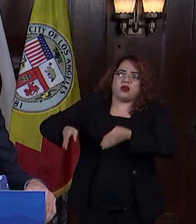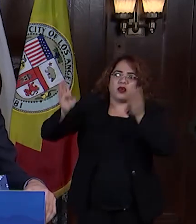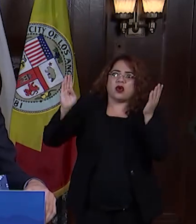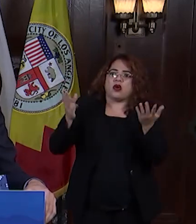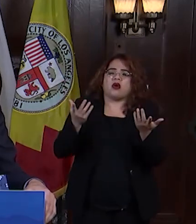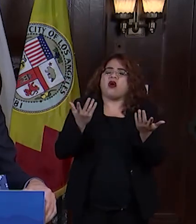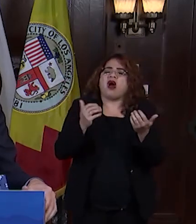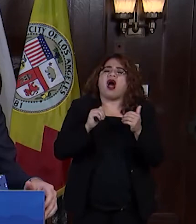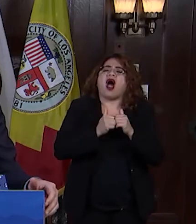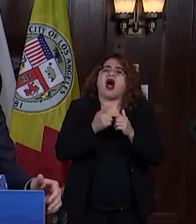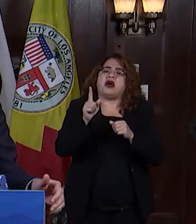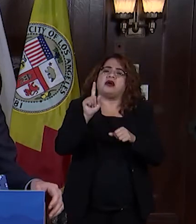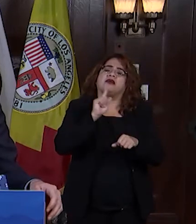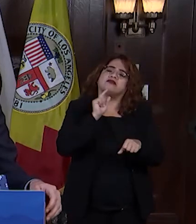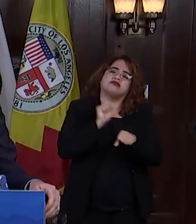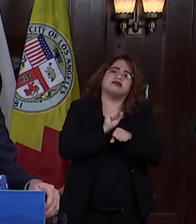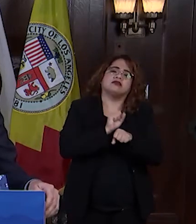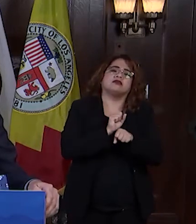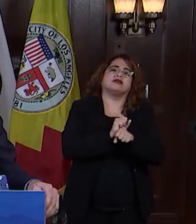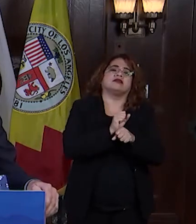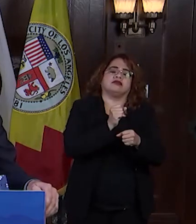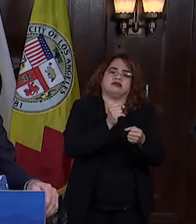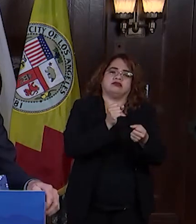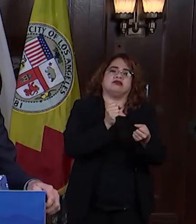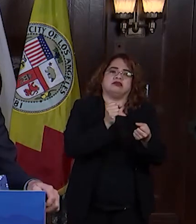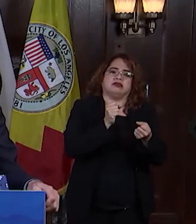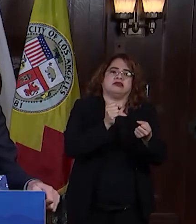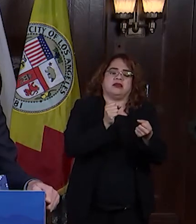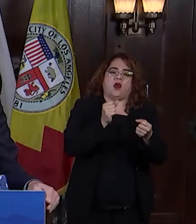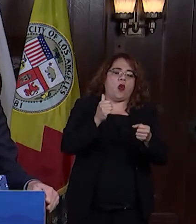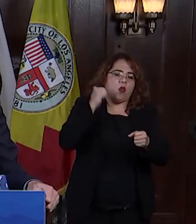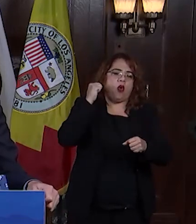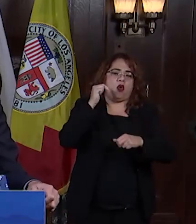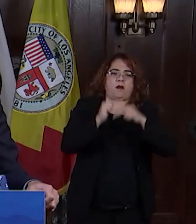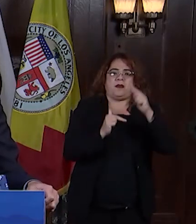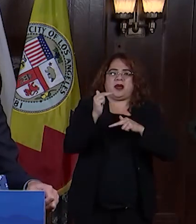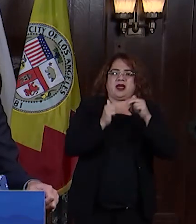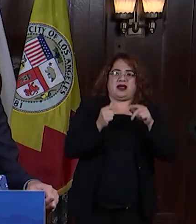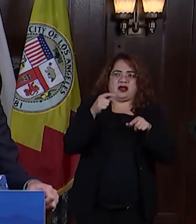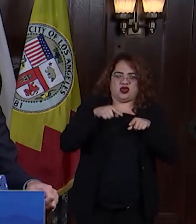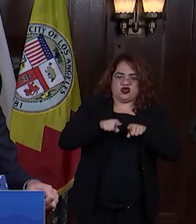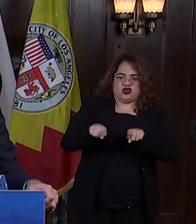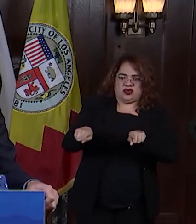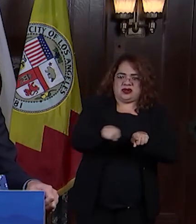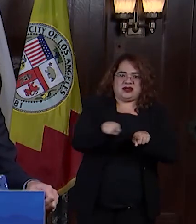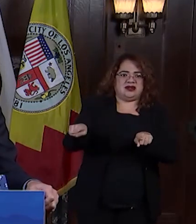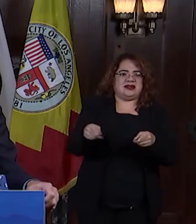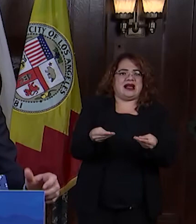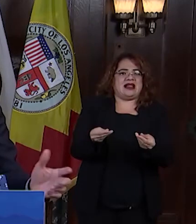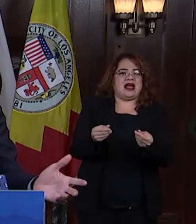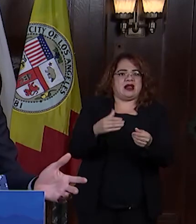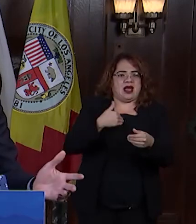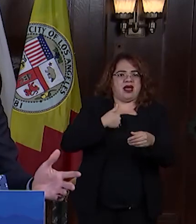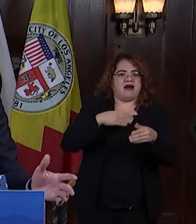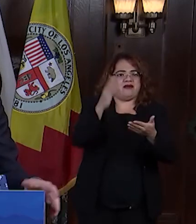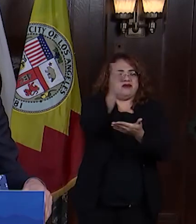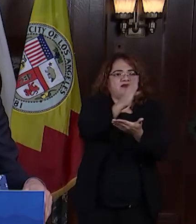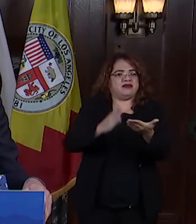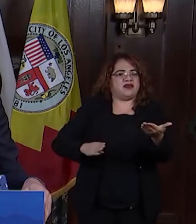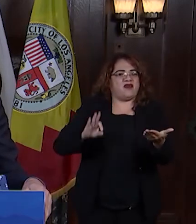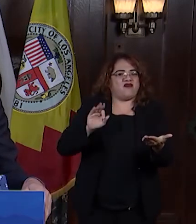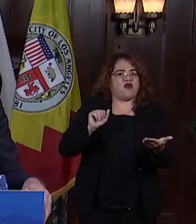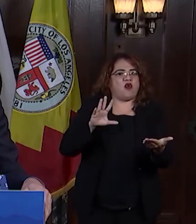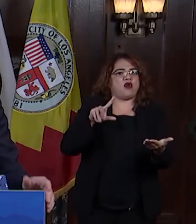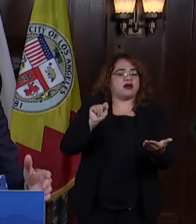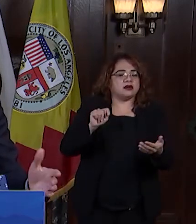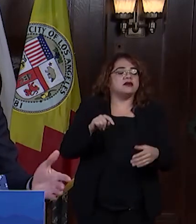assurances can you make that skyscrapers won't be built on top of active earthquake faults in LA? Thanks so much. Absolutely. Well, we absolutely live in earthquake land.